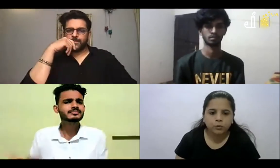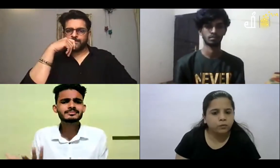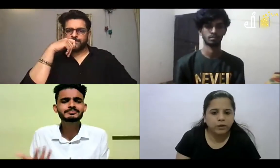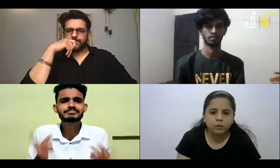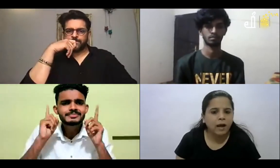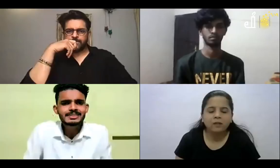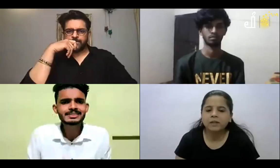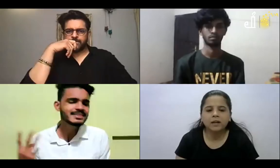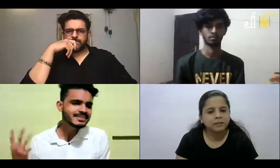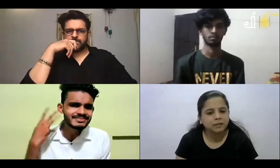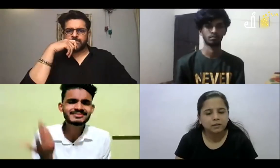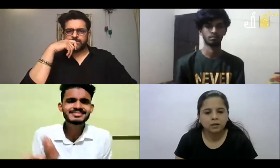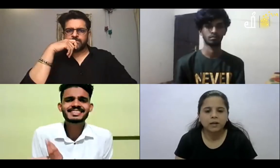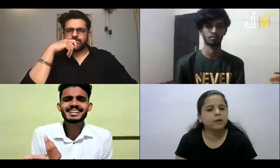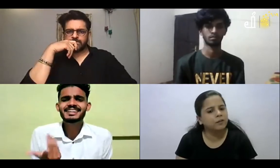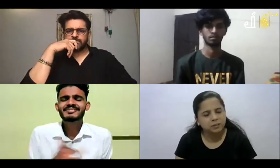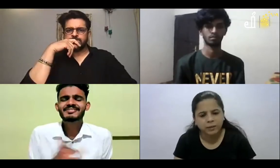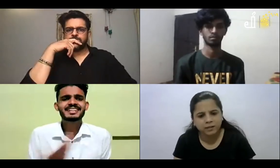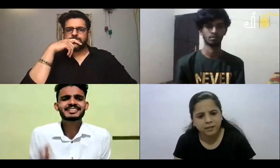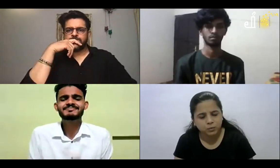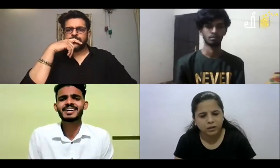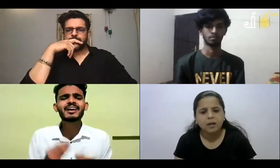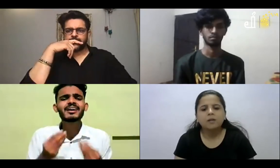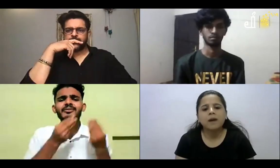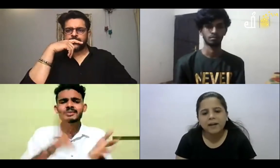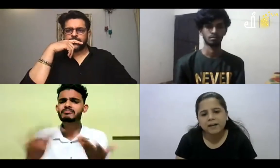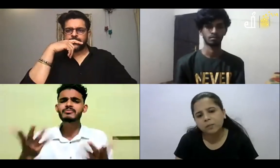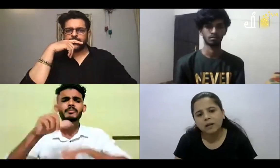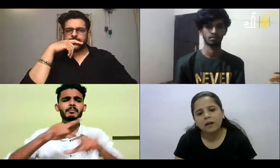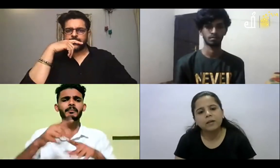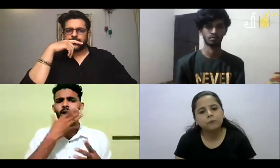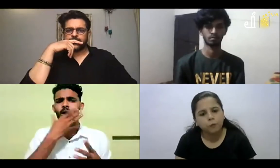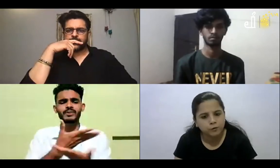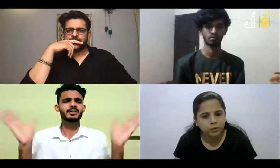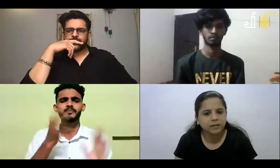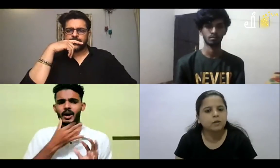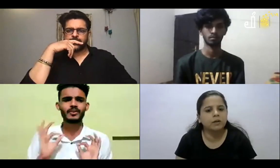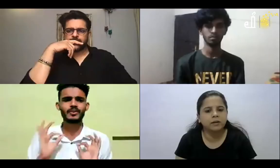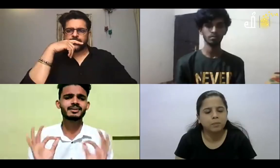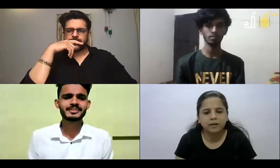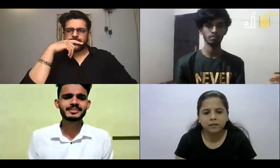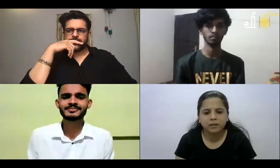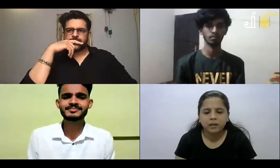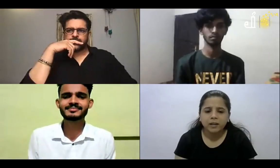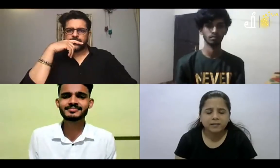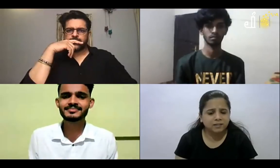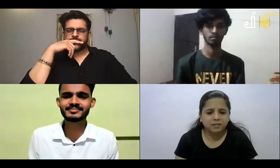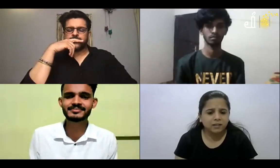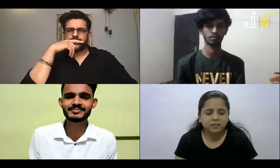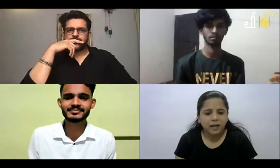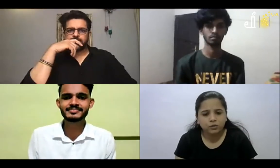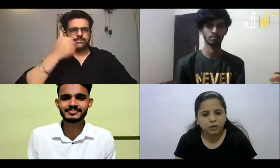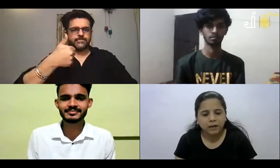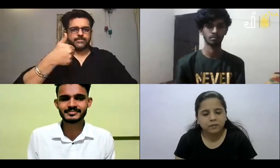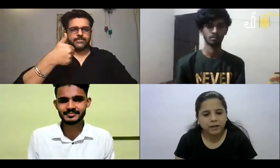So do have the other kind of disabilities as well. Why deaf people are being forced to get the cochlear implant done? It's